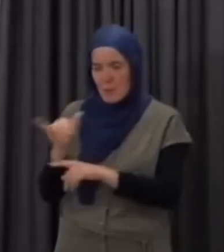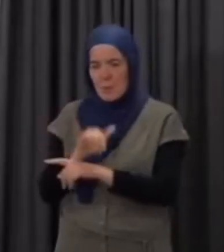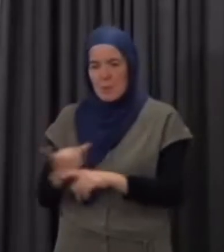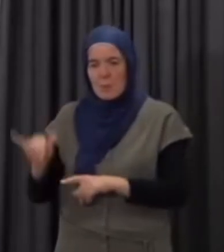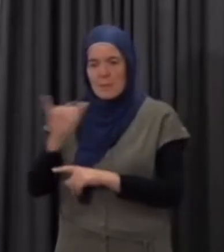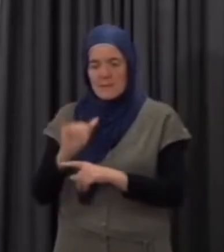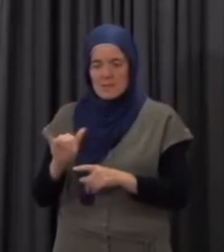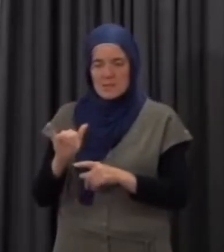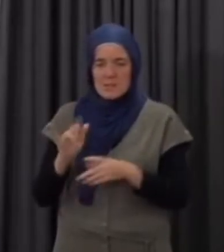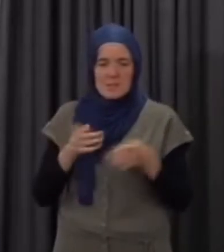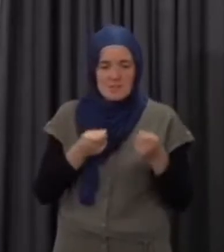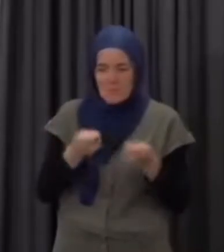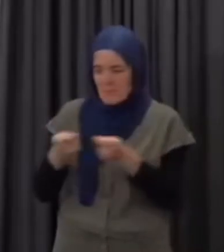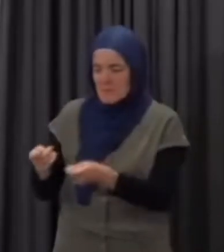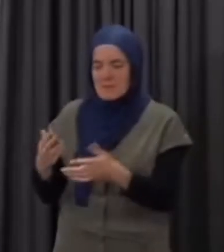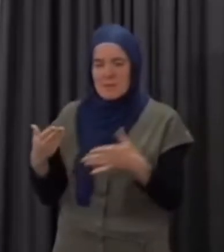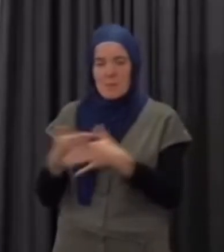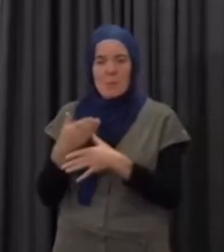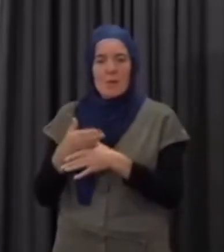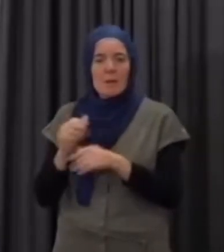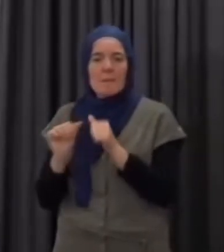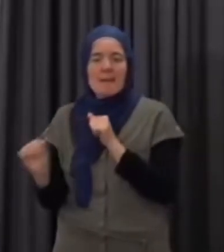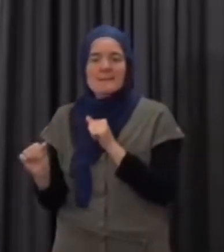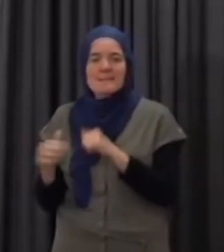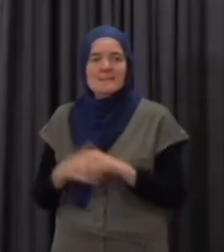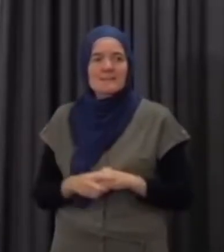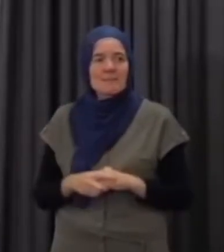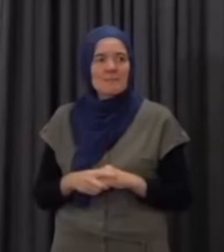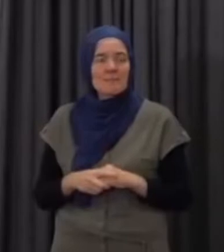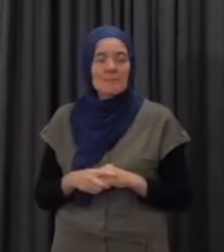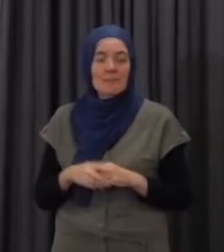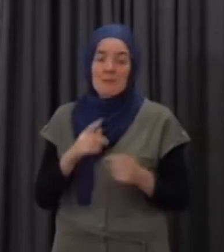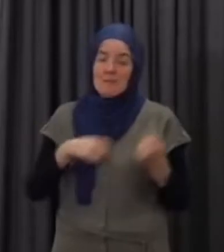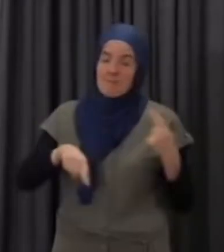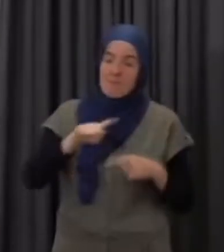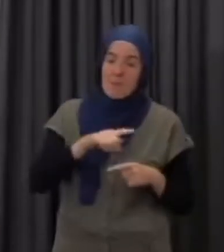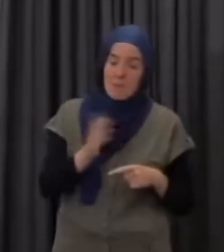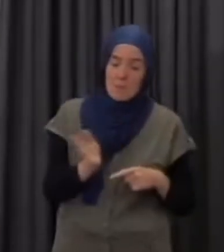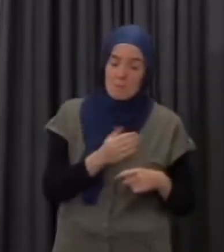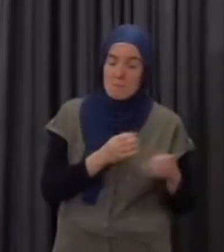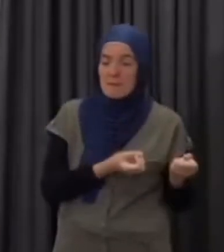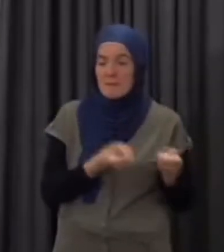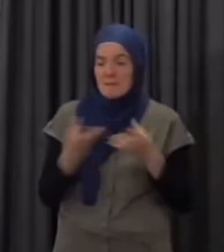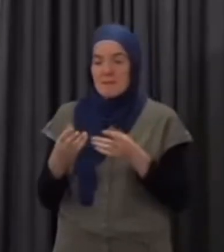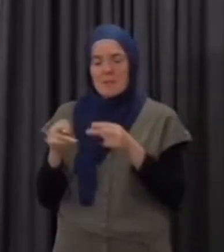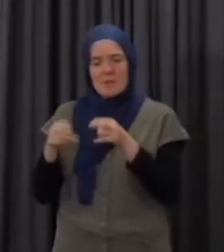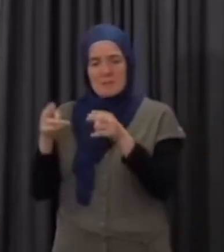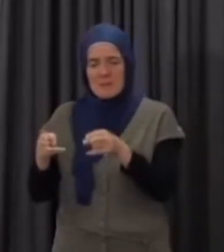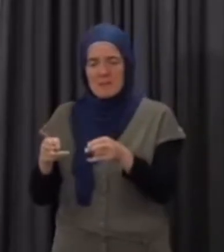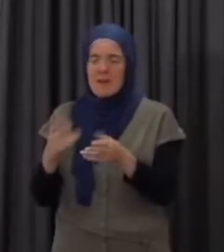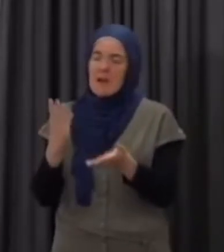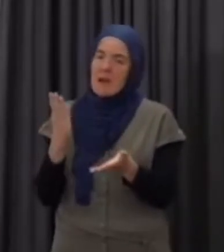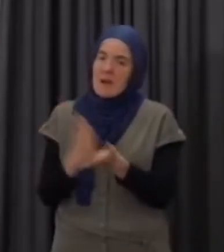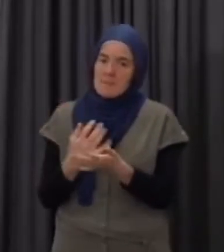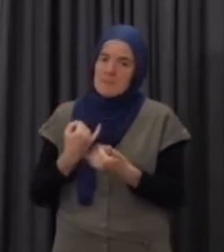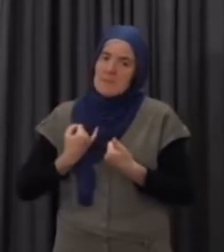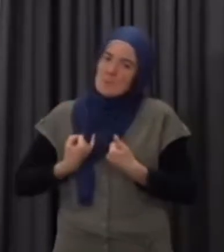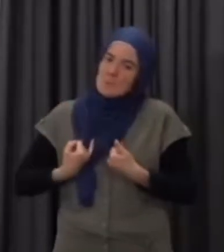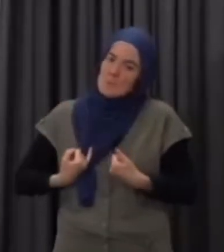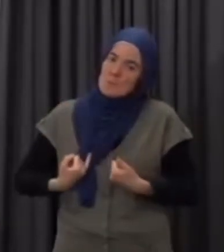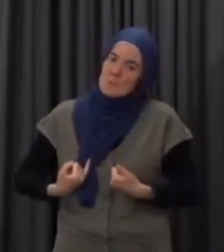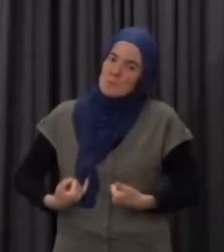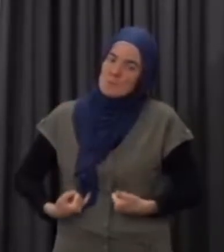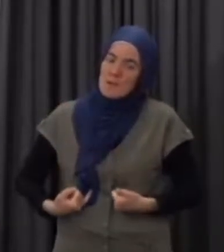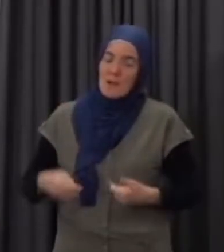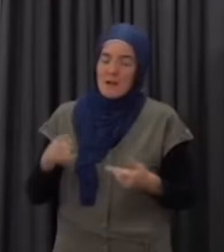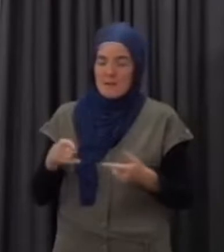pathway. Certainly what we do know is that for those that end up in the hospital environment, they will be very ill indeed, and obviously those that end up in a critical